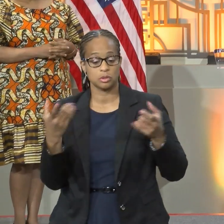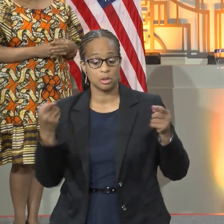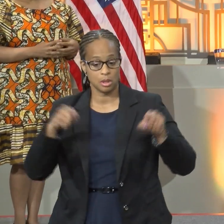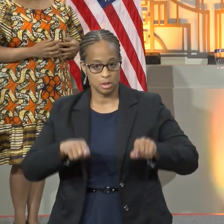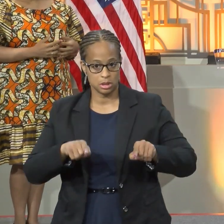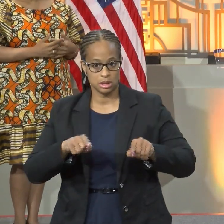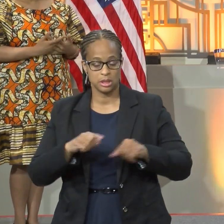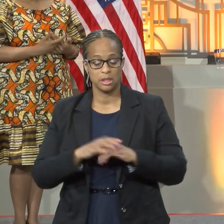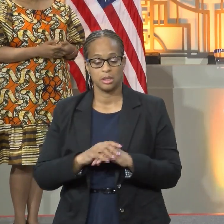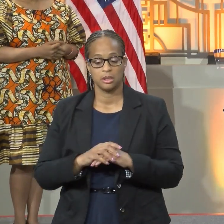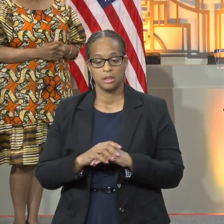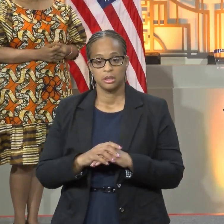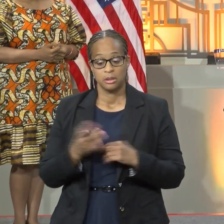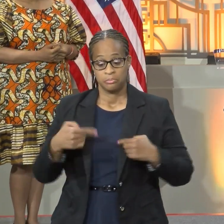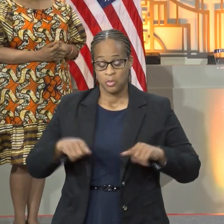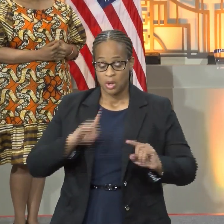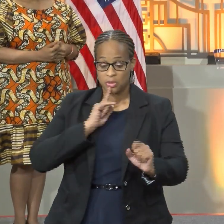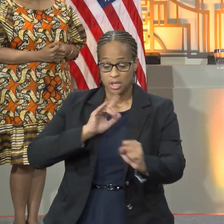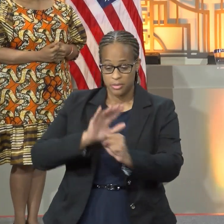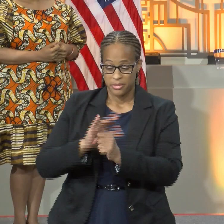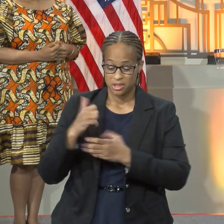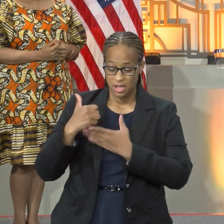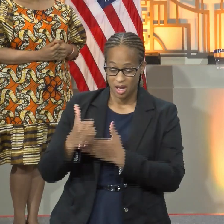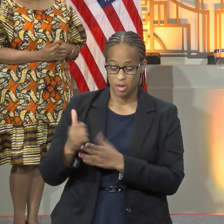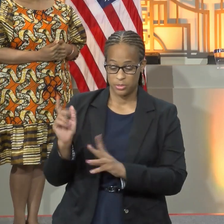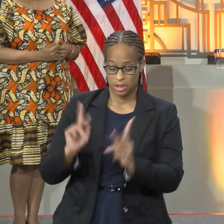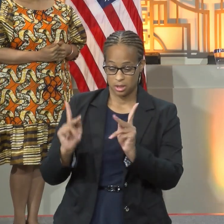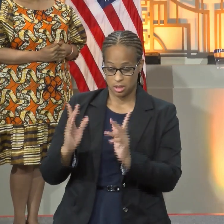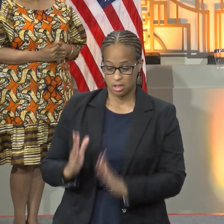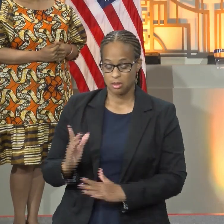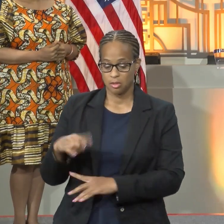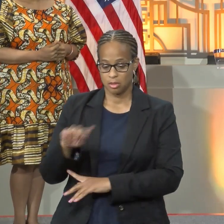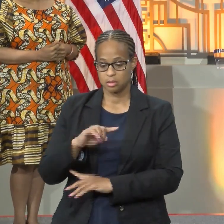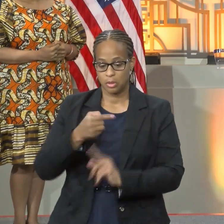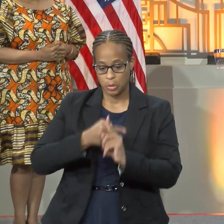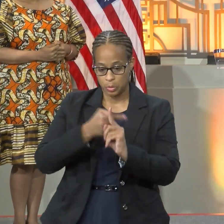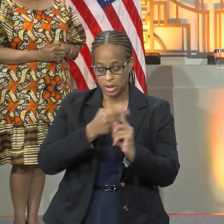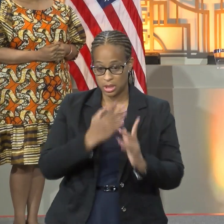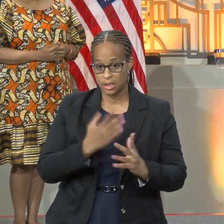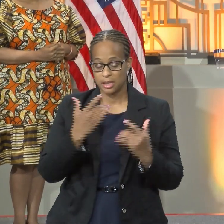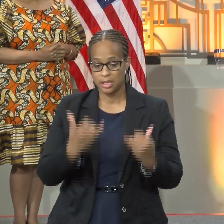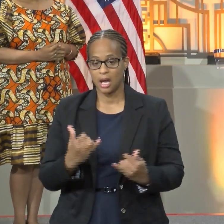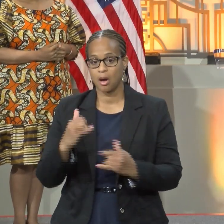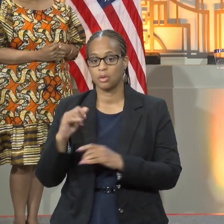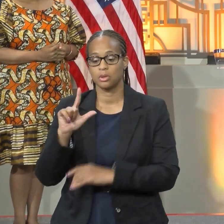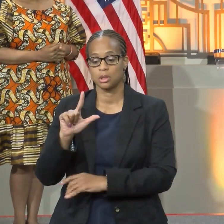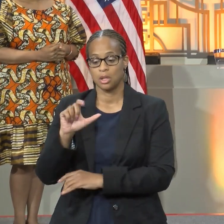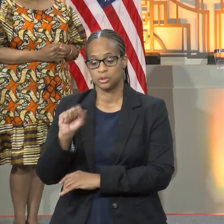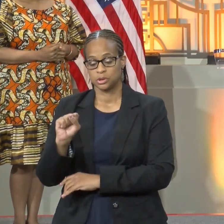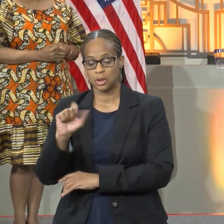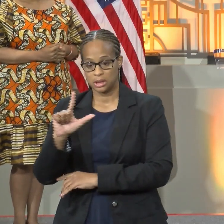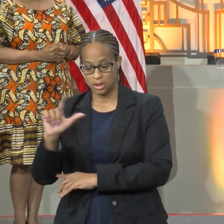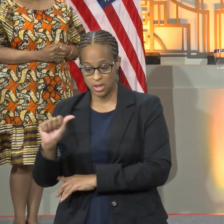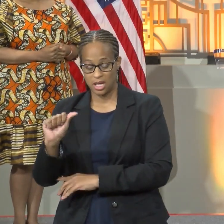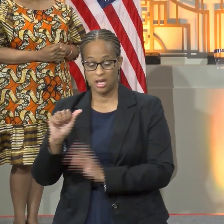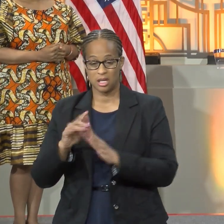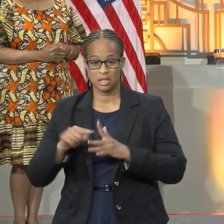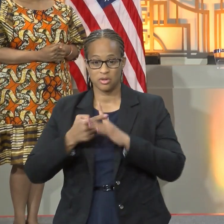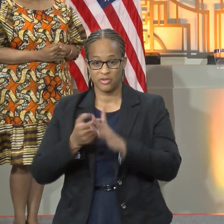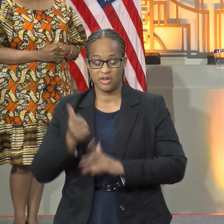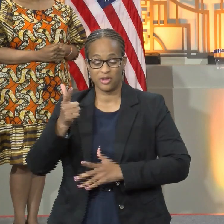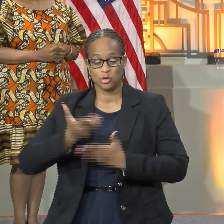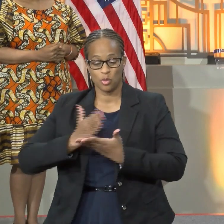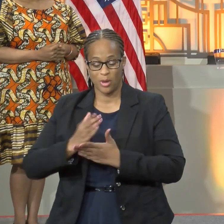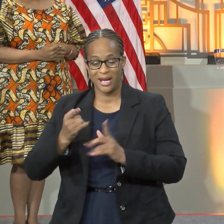in our commitment to help tenants now through this pandemic, Lone Star Legal Aid is launching an eviction right